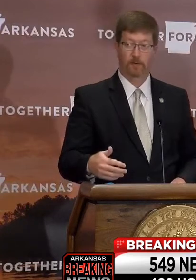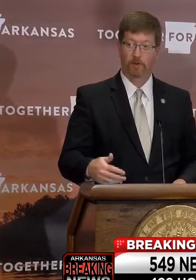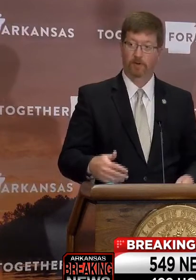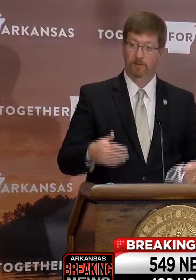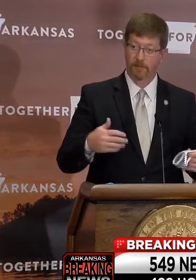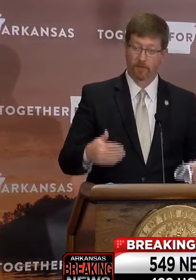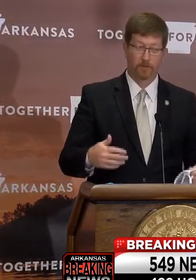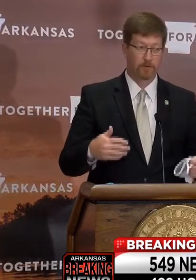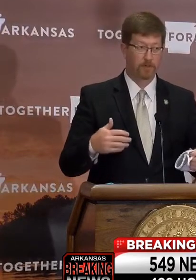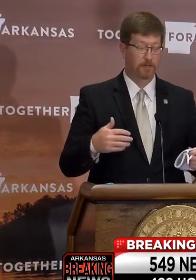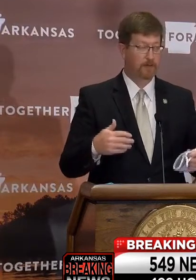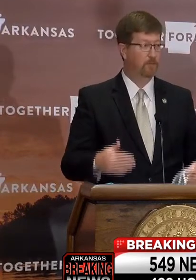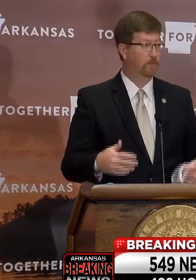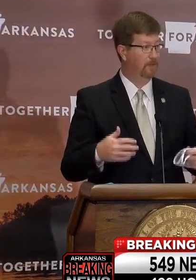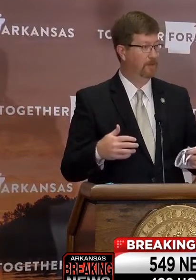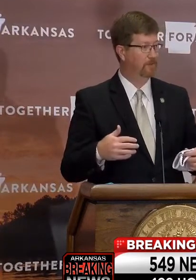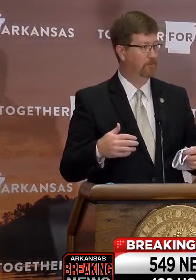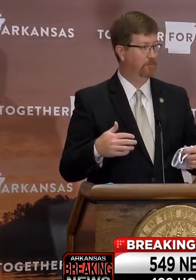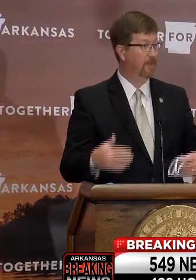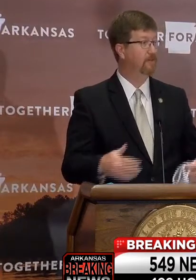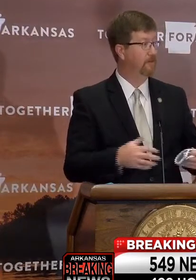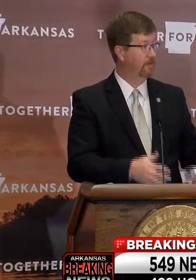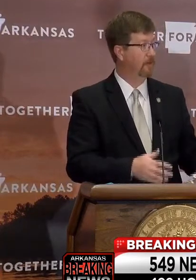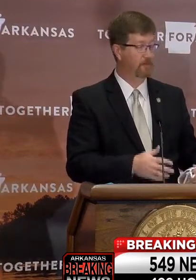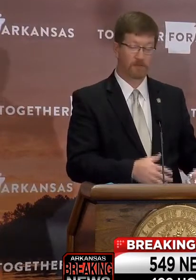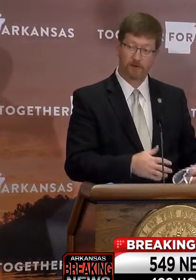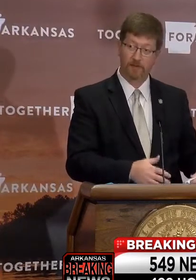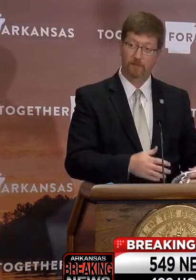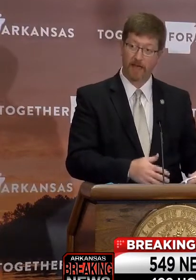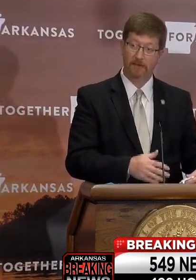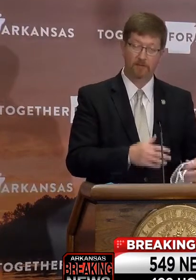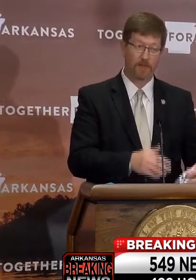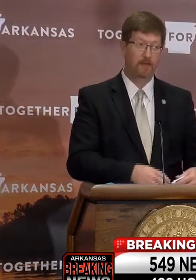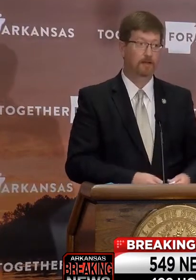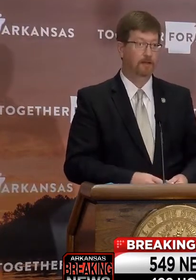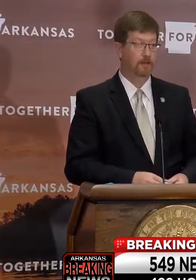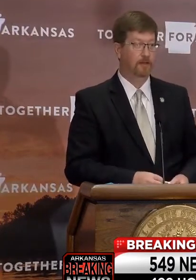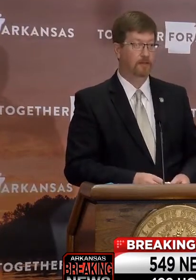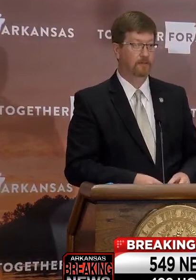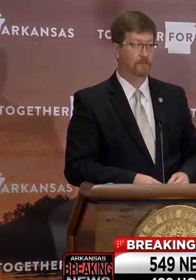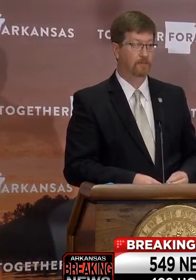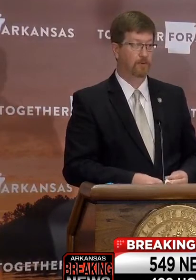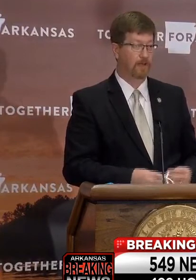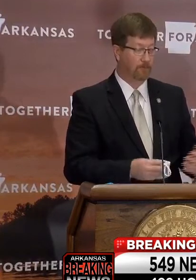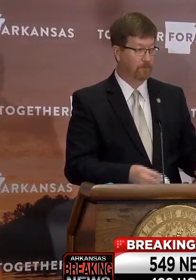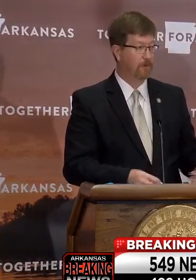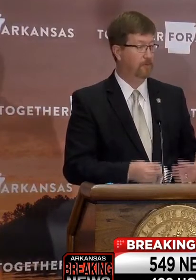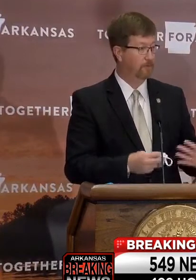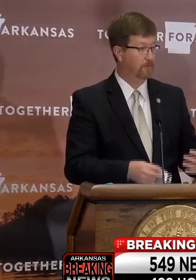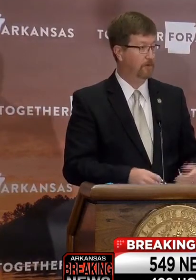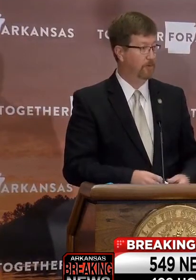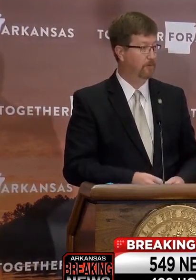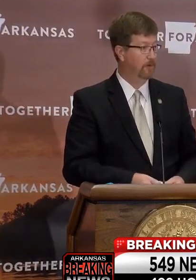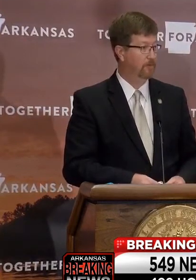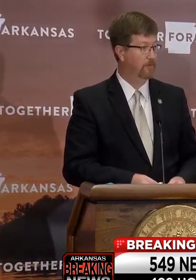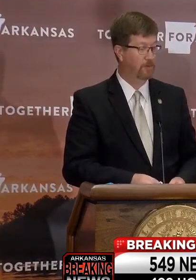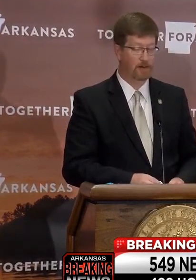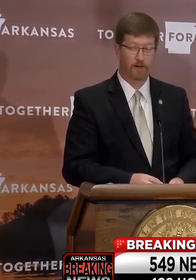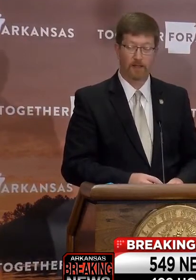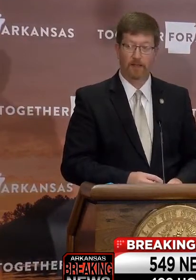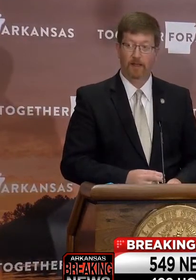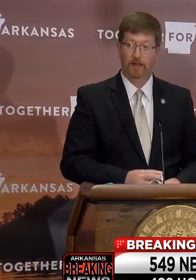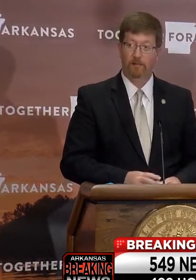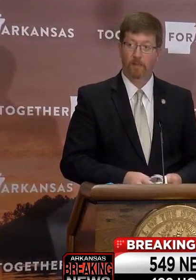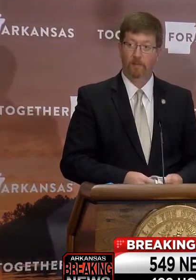church where there were cases that could be traced back to that revival service or those services